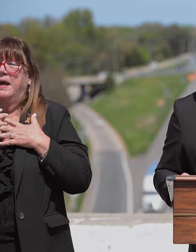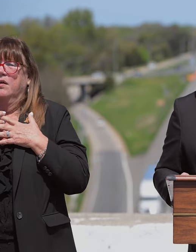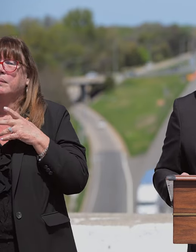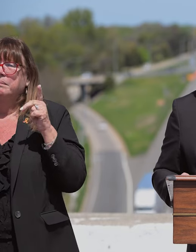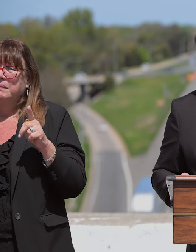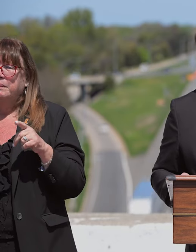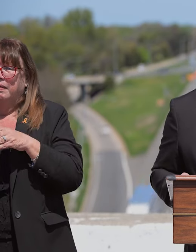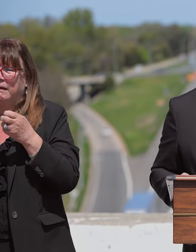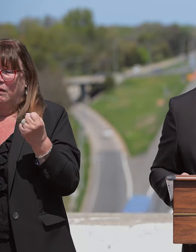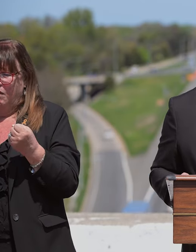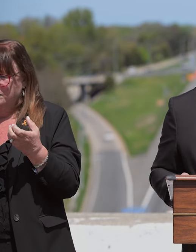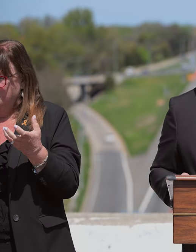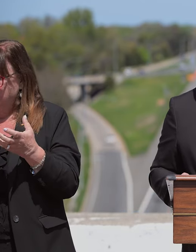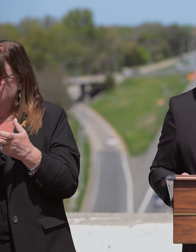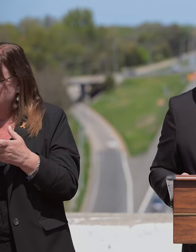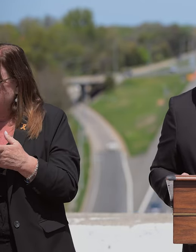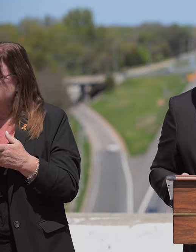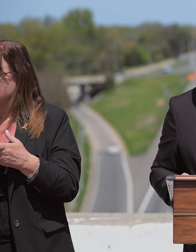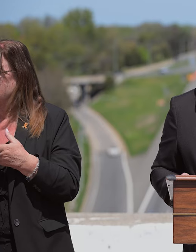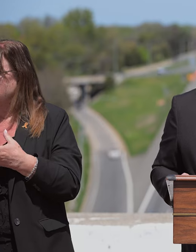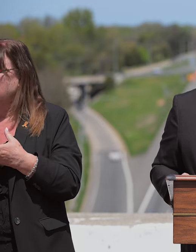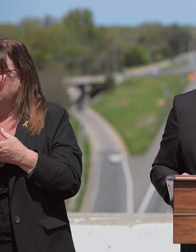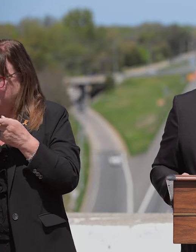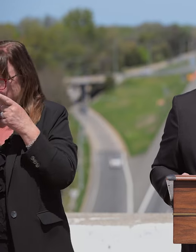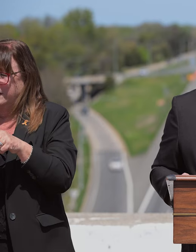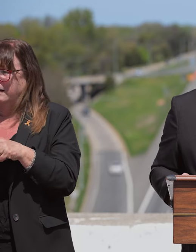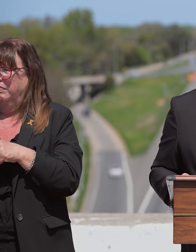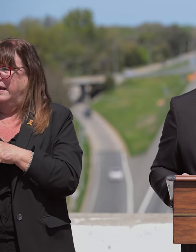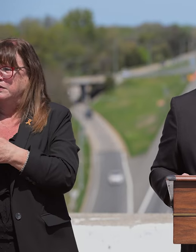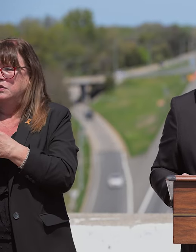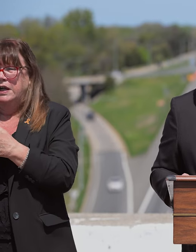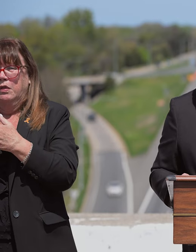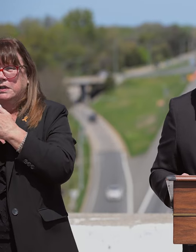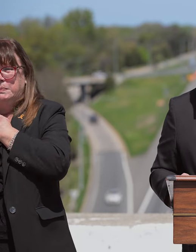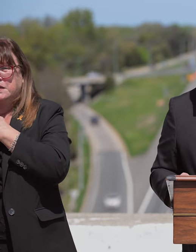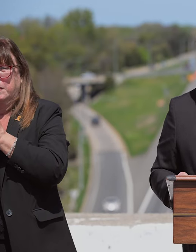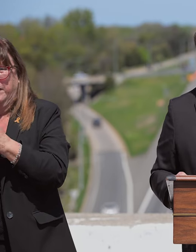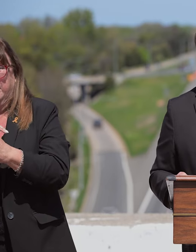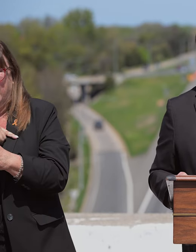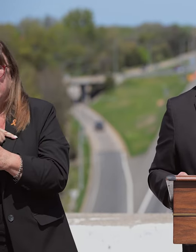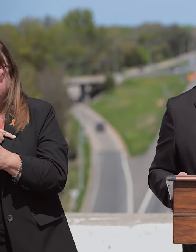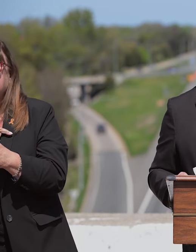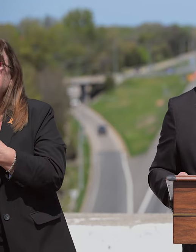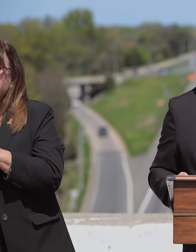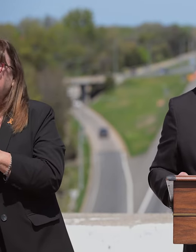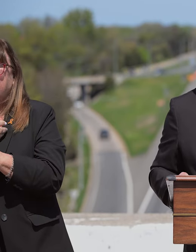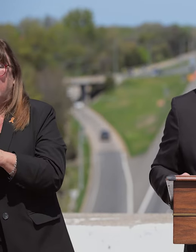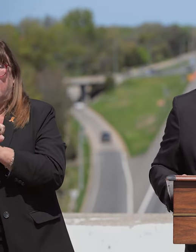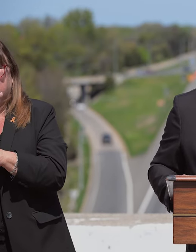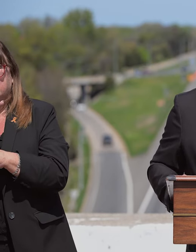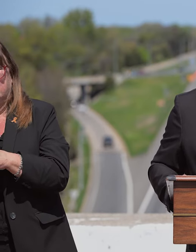public to embrace their role, the responsibility they share with us, to make our work zones